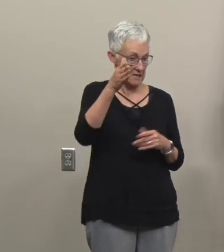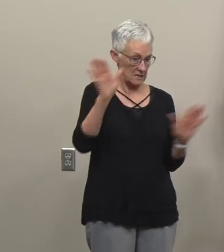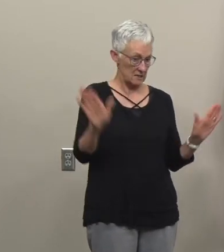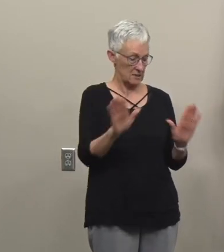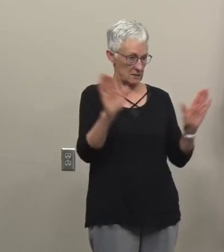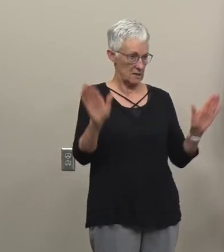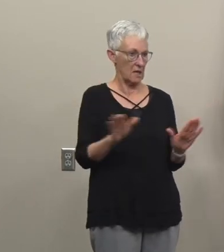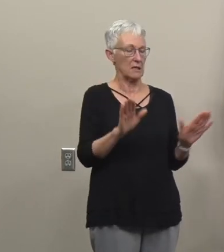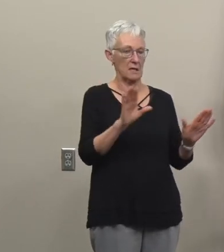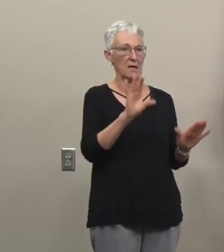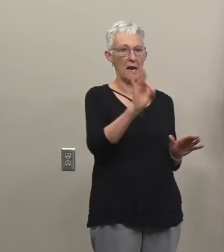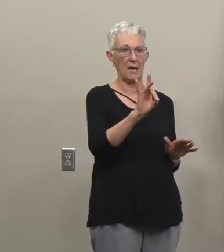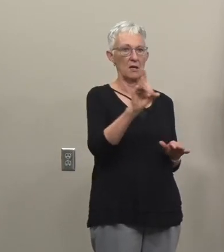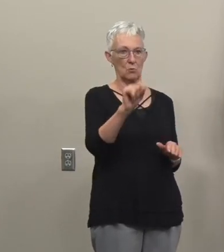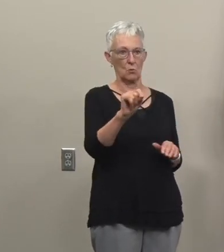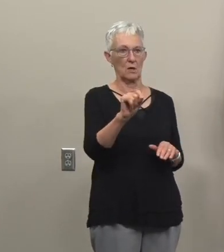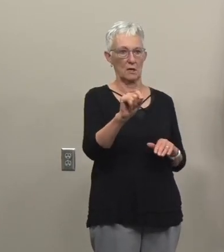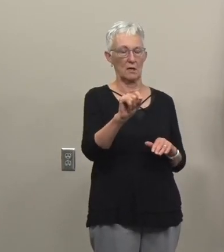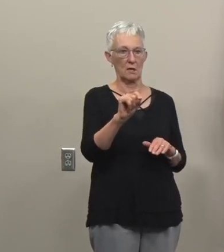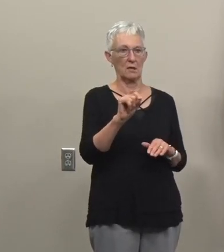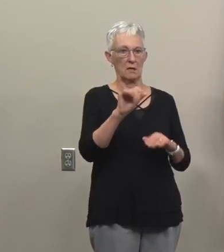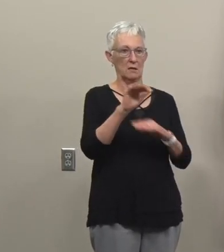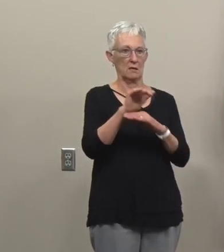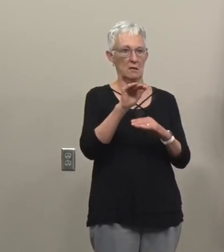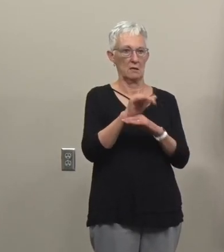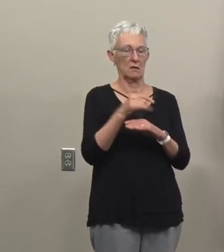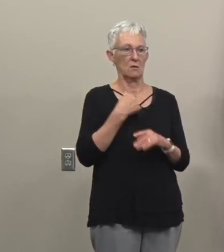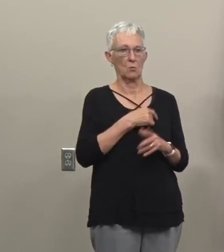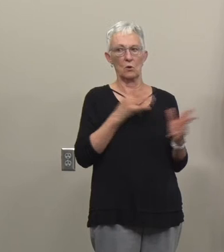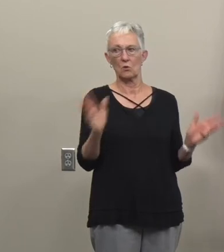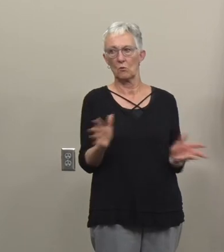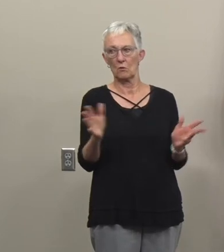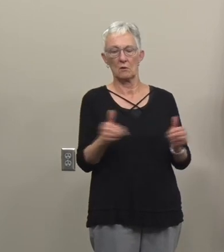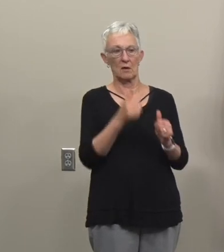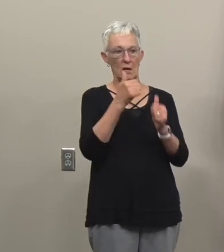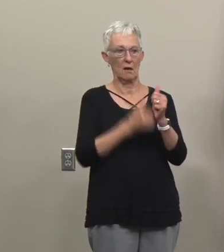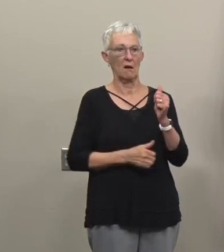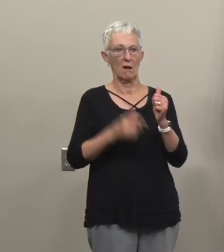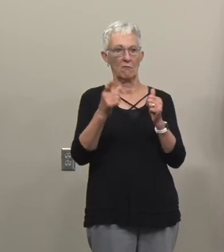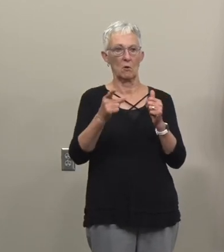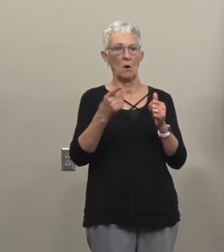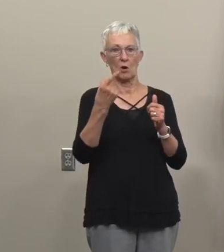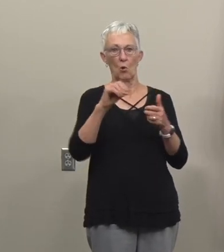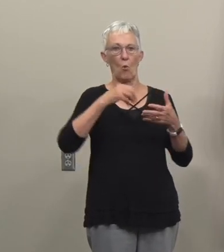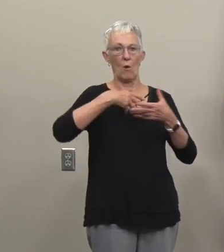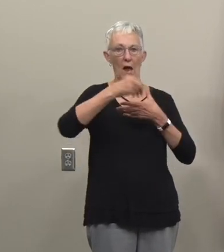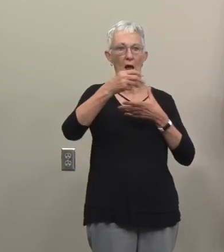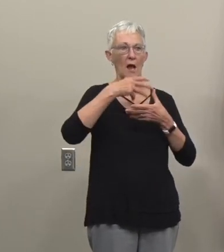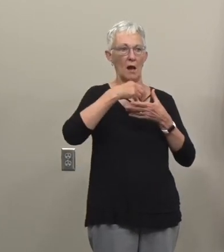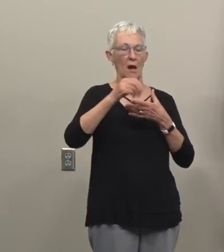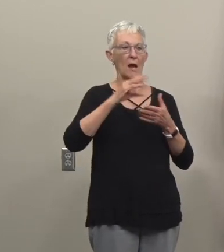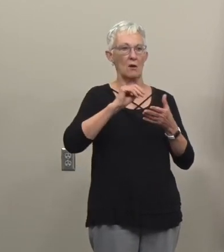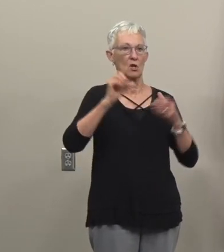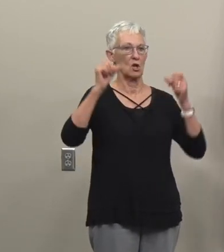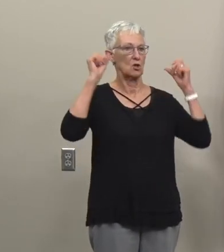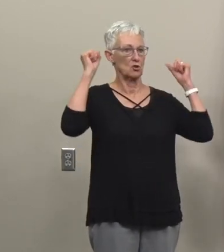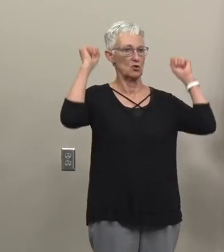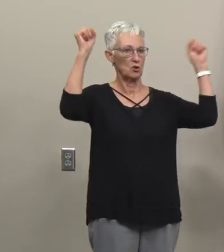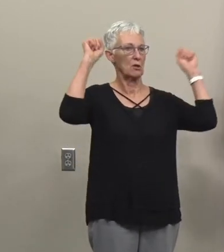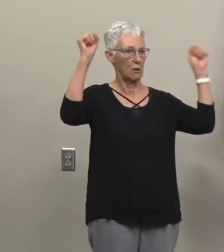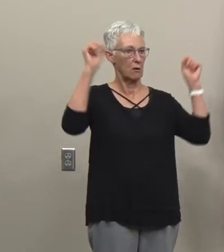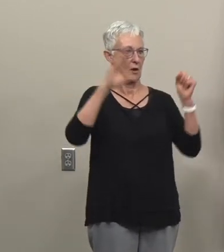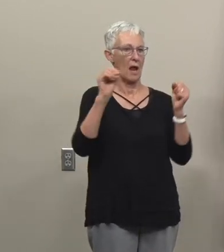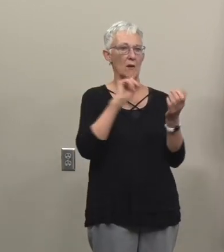or 2020 in military time, we encourage everyone to step outside their homes or open their windows and cheer and applaud